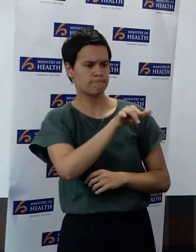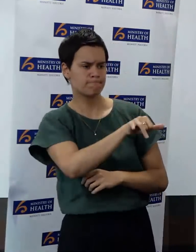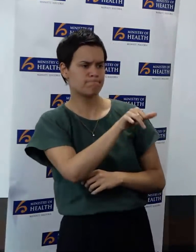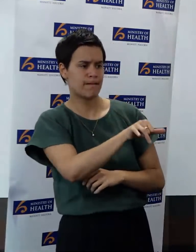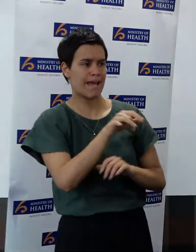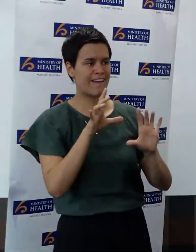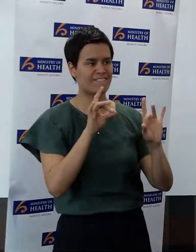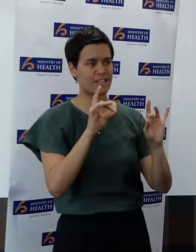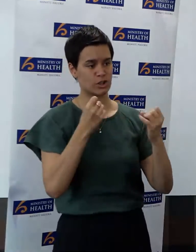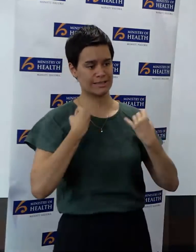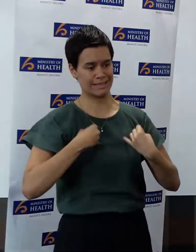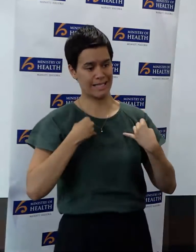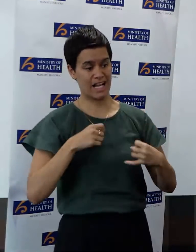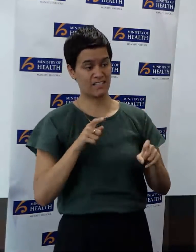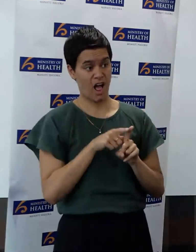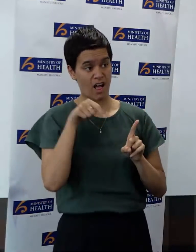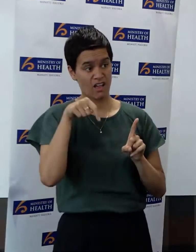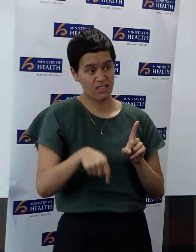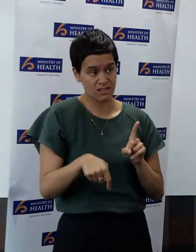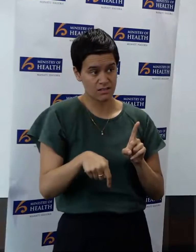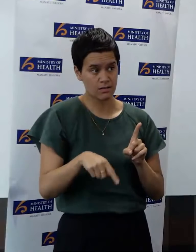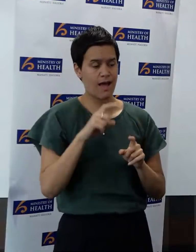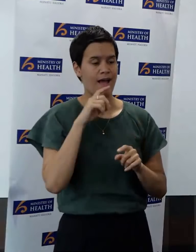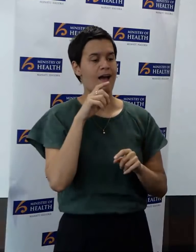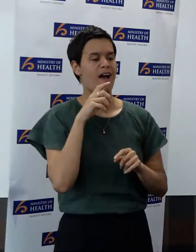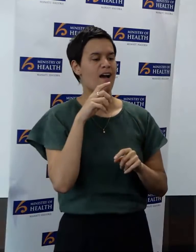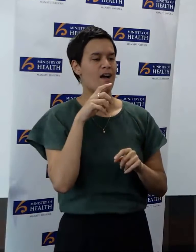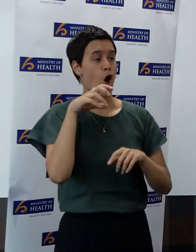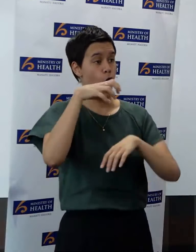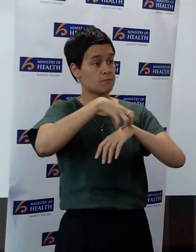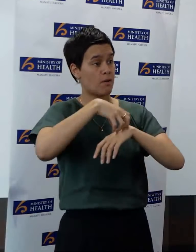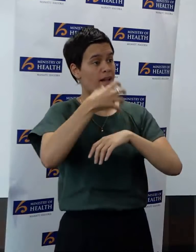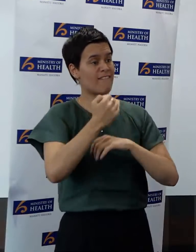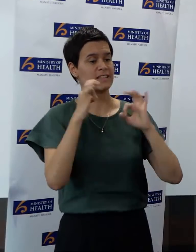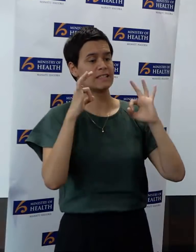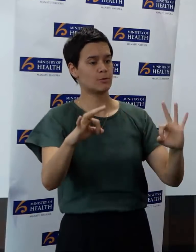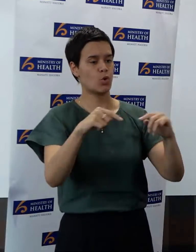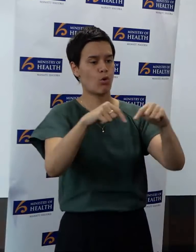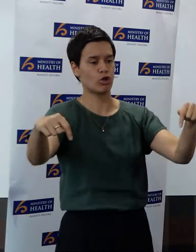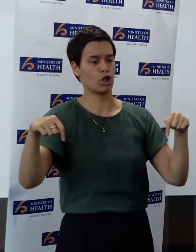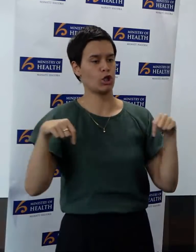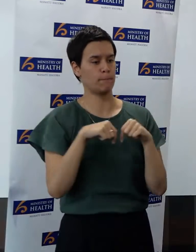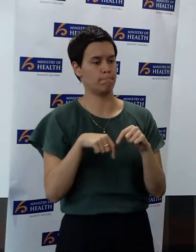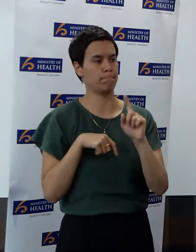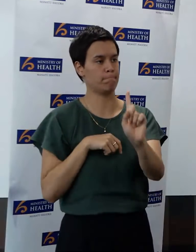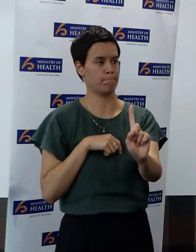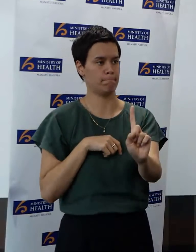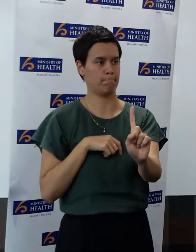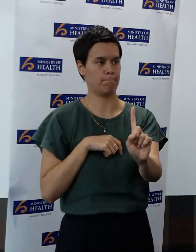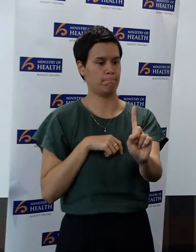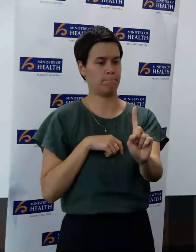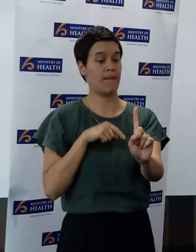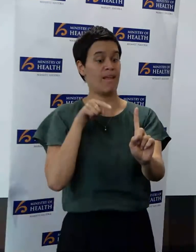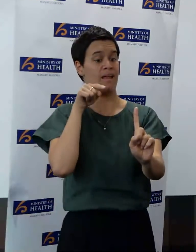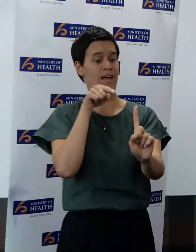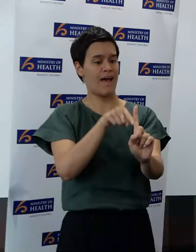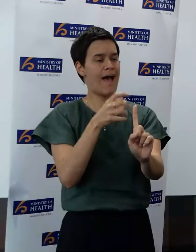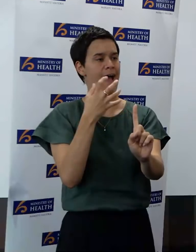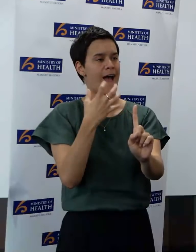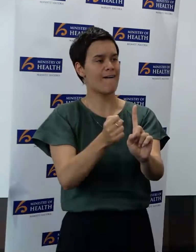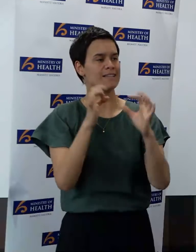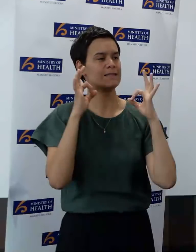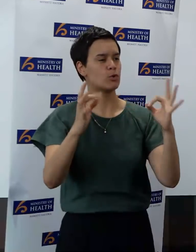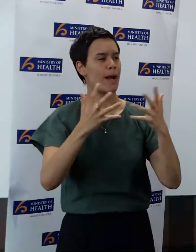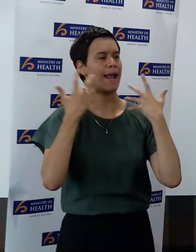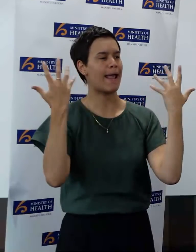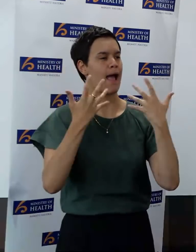infectious disease like this is they have a special isolation room in the hospital, and it has what's called negative pressure ventilation. So